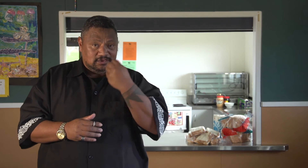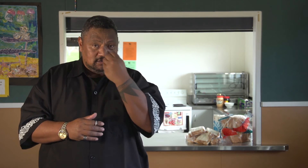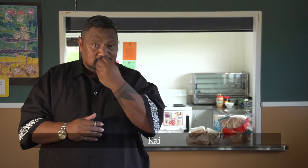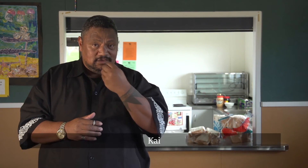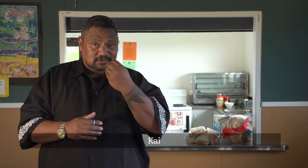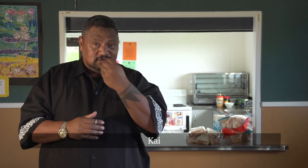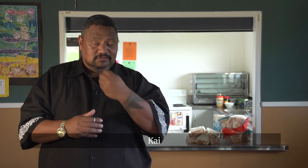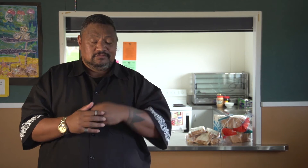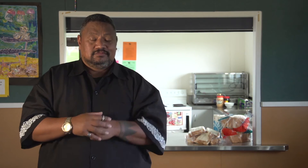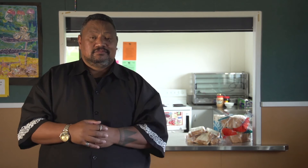Kai.